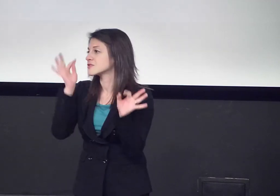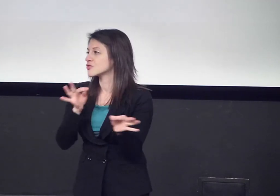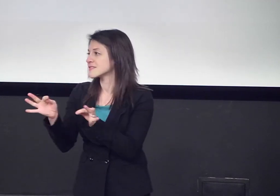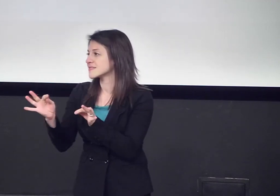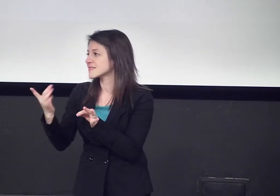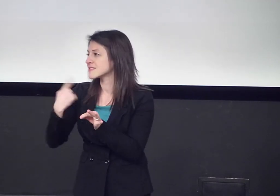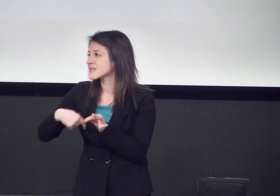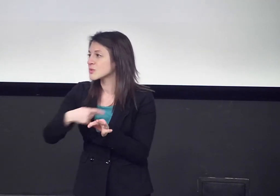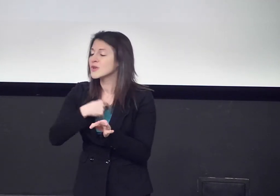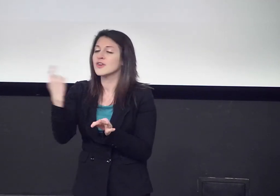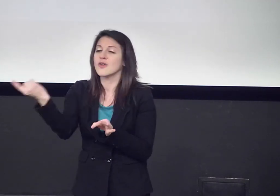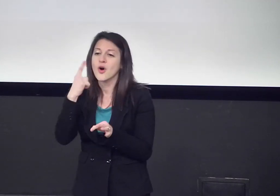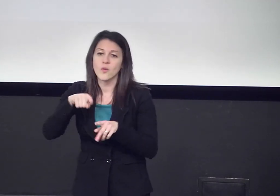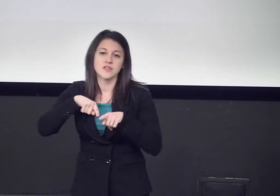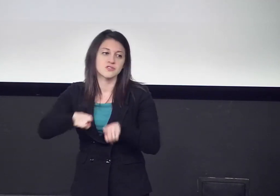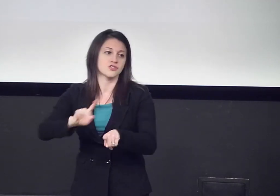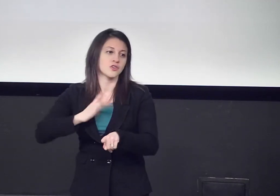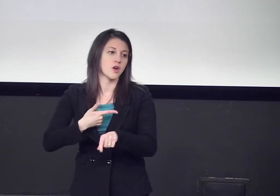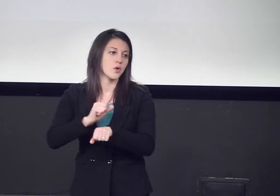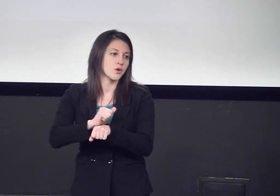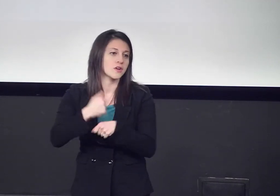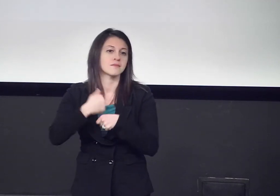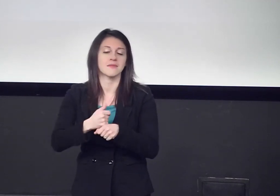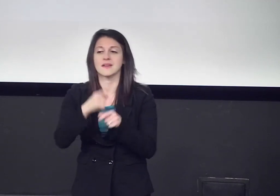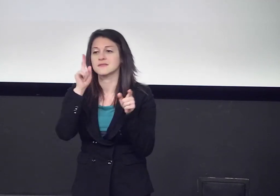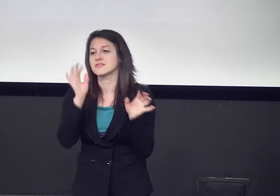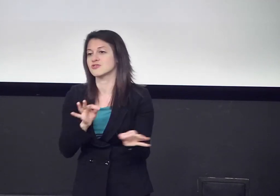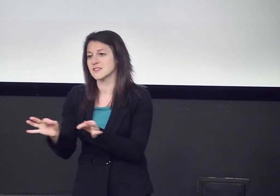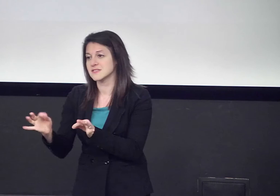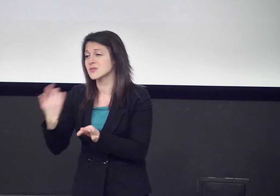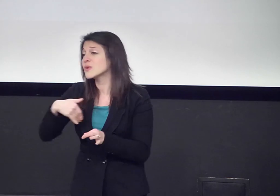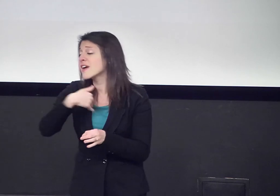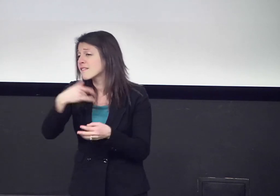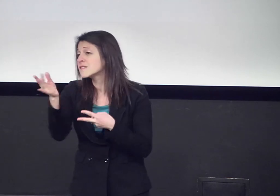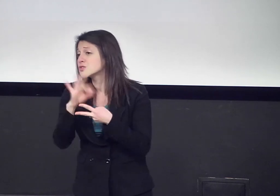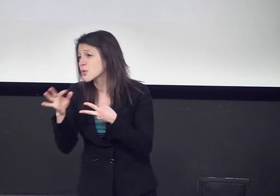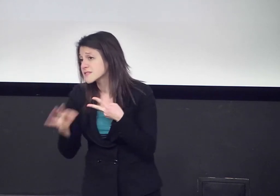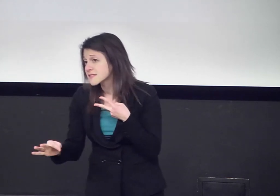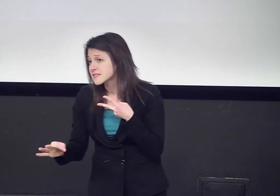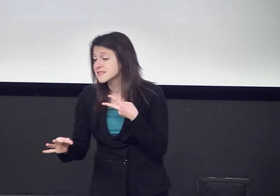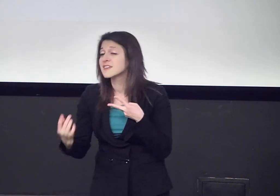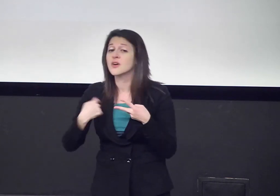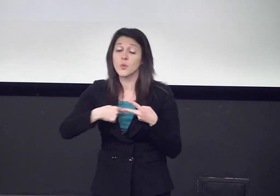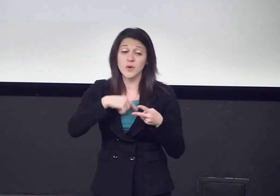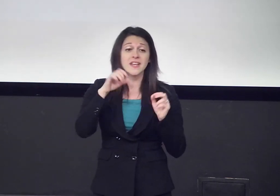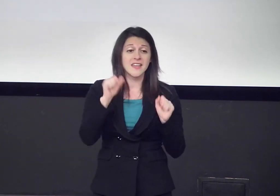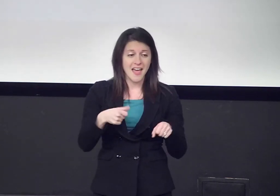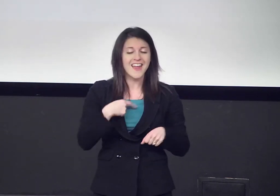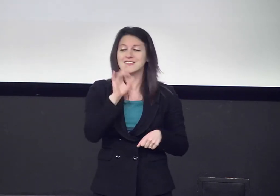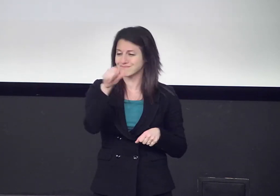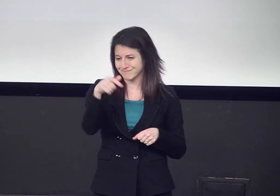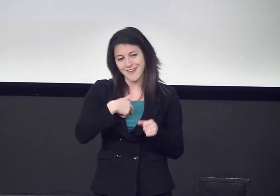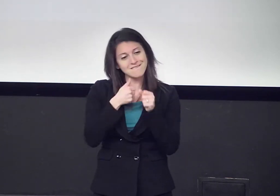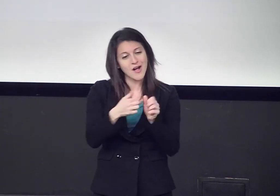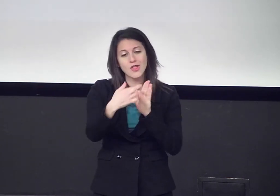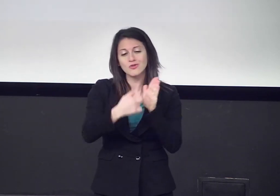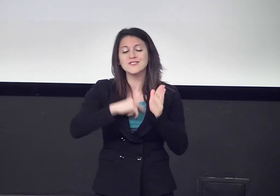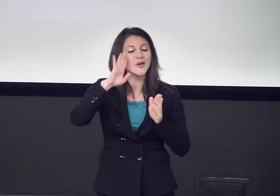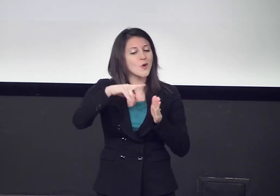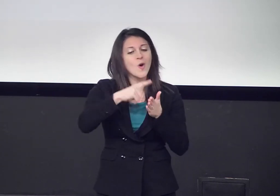So every day, interpreters are making decisions, and oftentimes during our work, we're making decisions about what to do. And with that, we obviously have choices